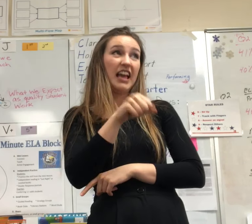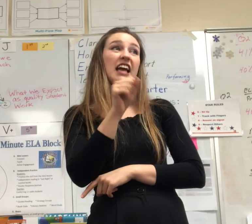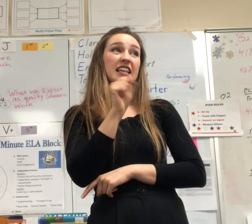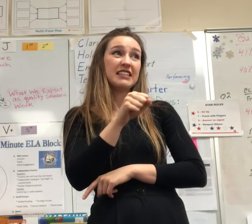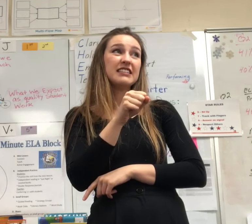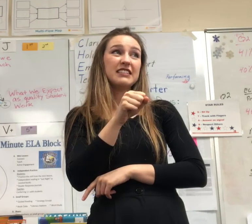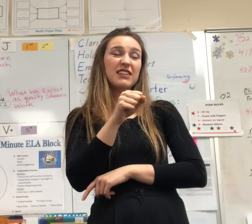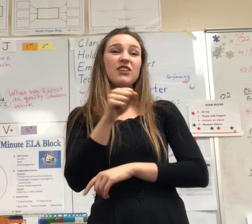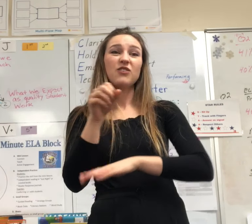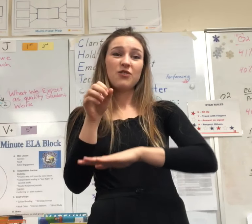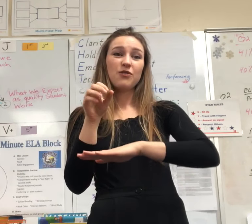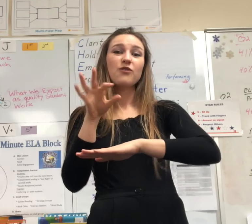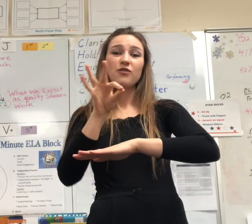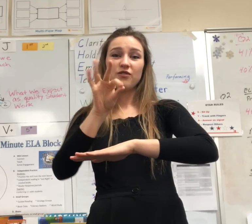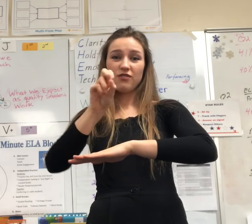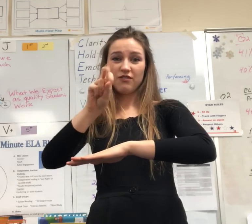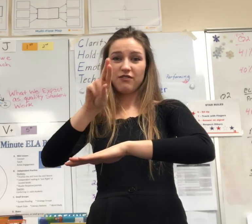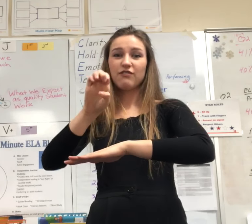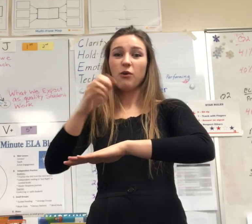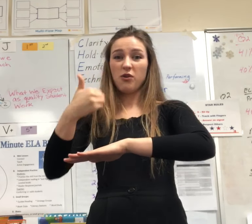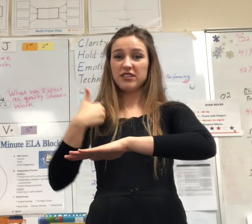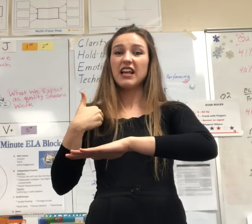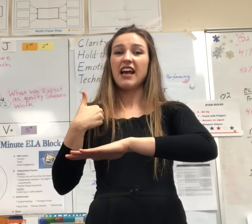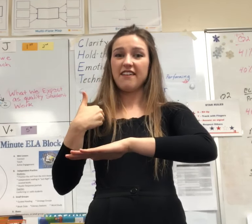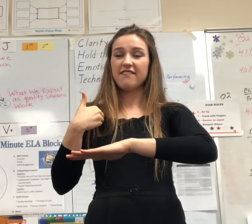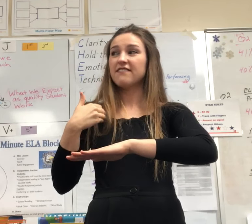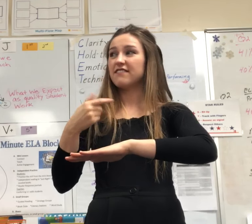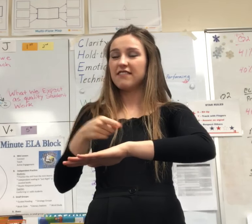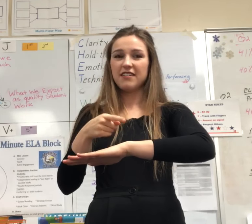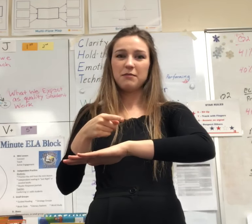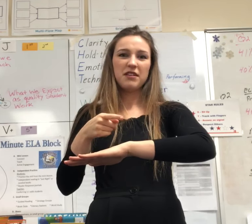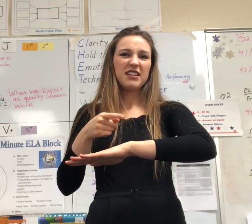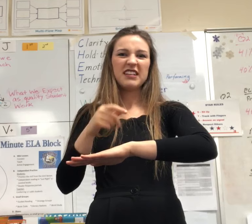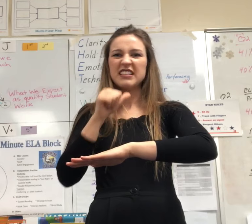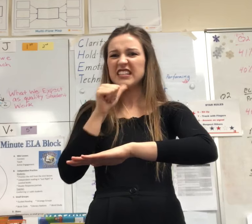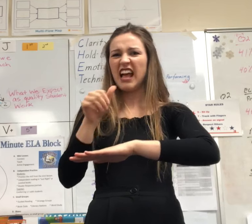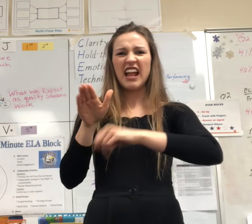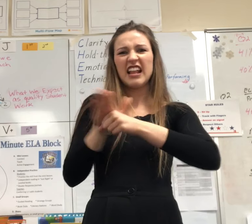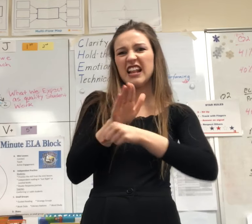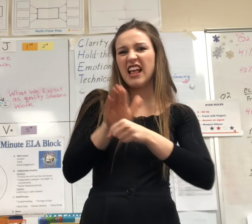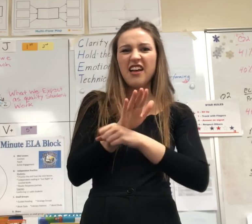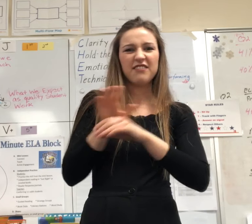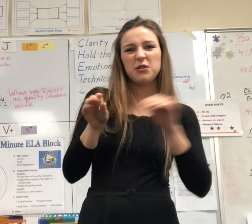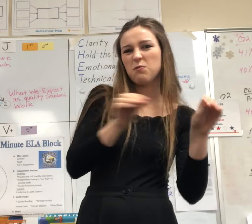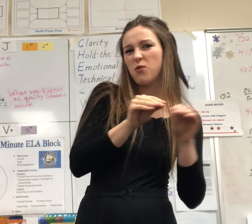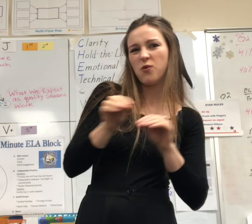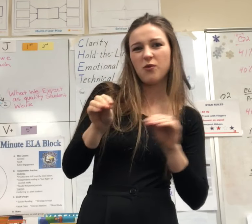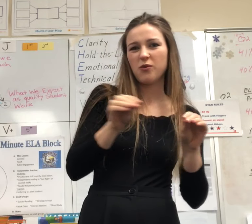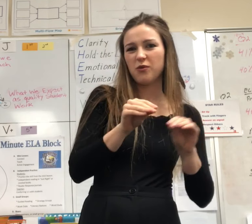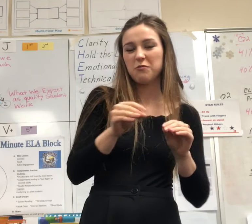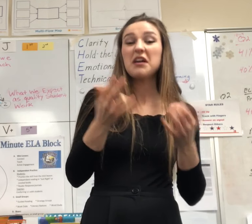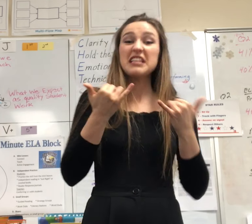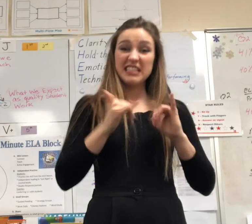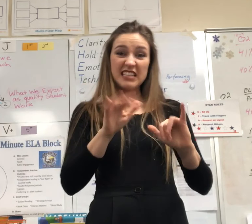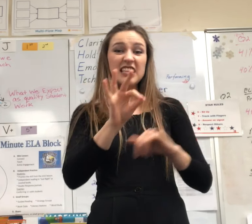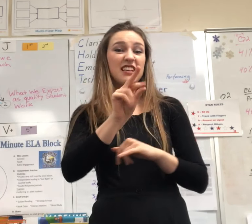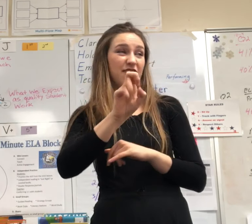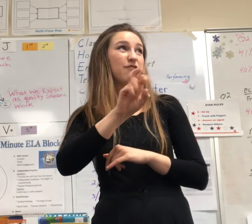it, but it's not enough force to push it or pull it. Okay. All right. Still force. There's still